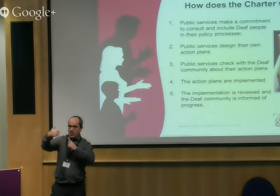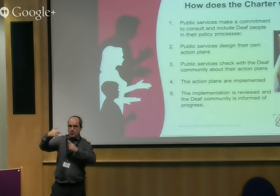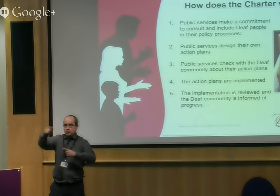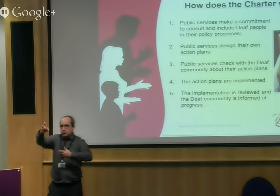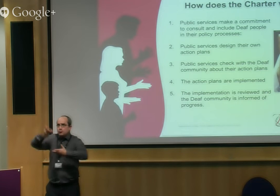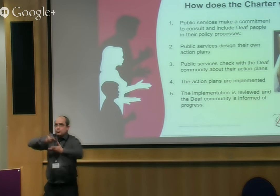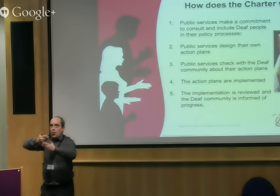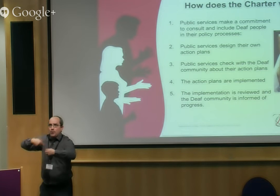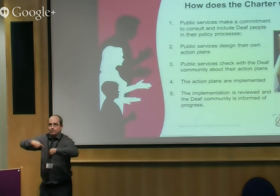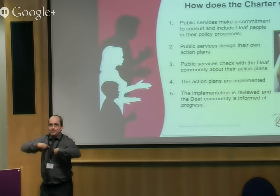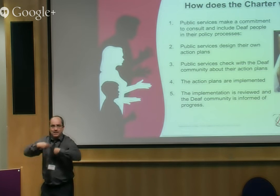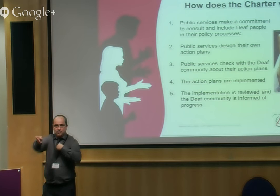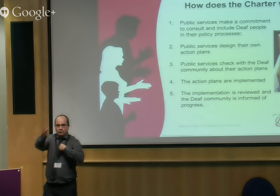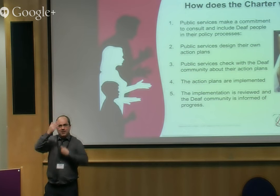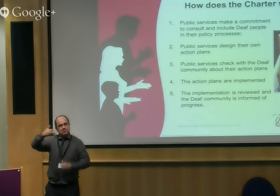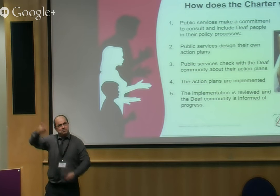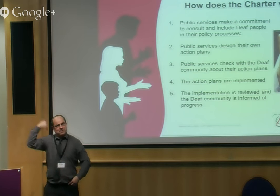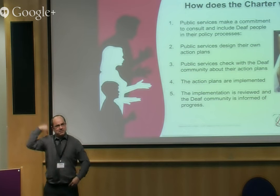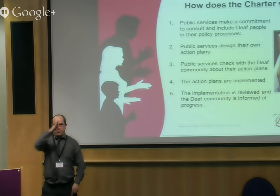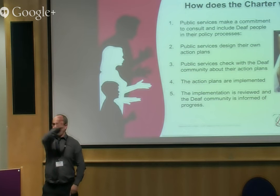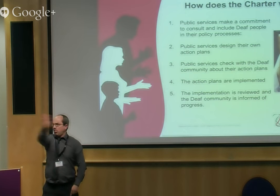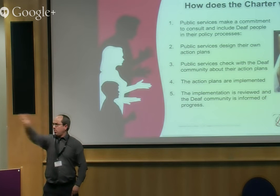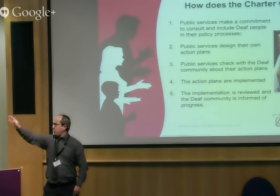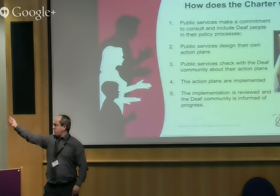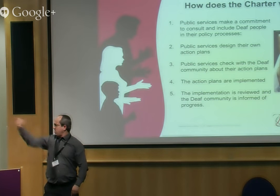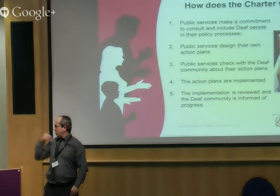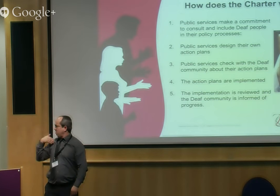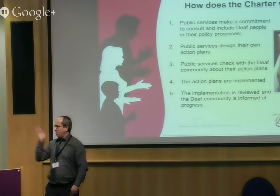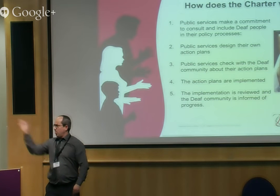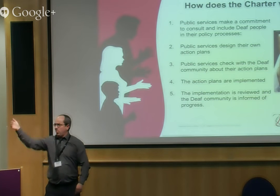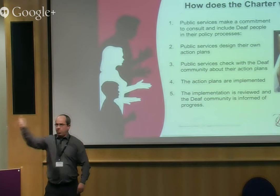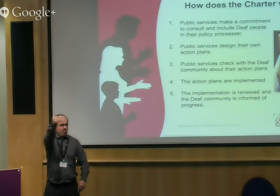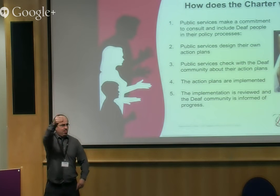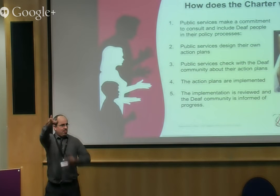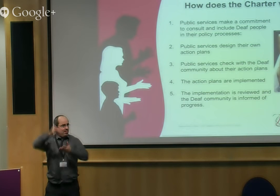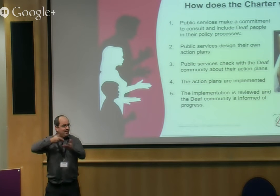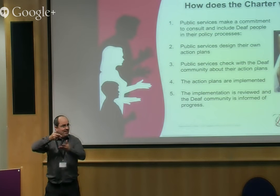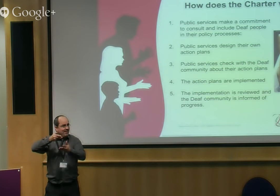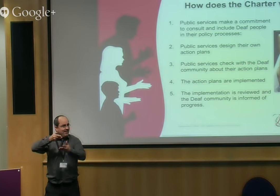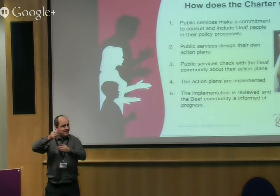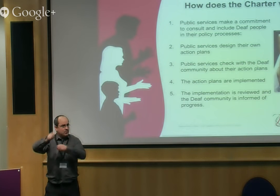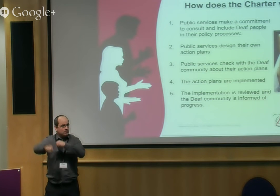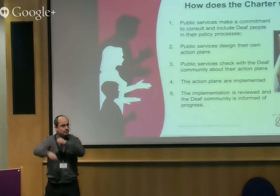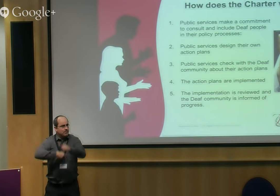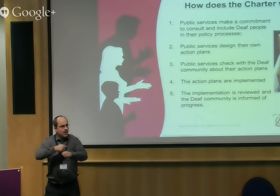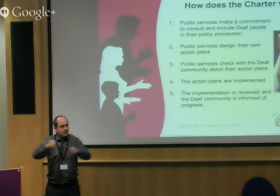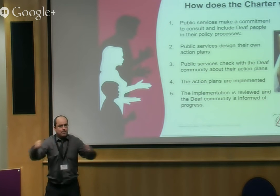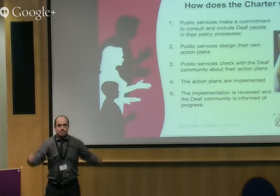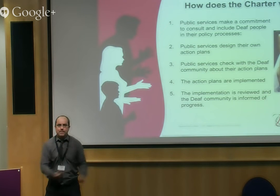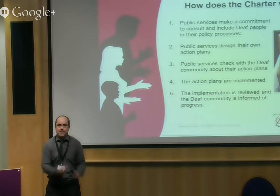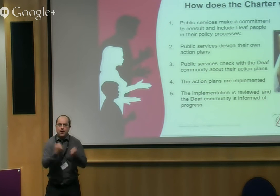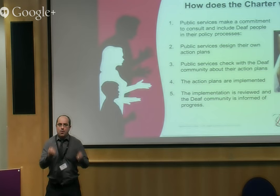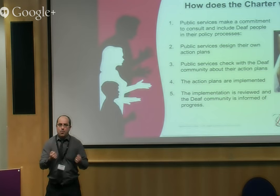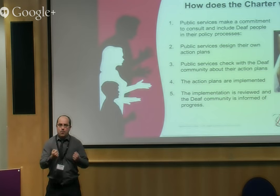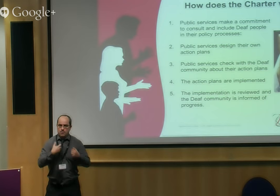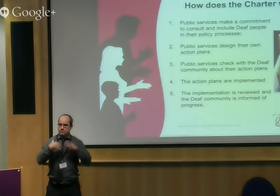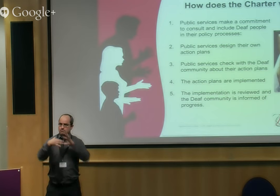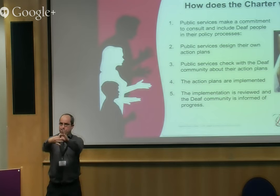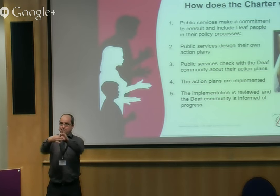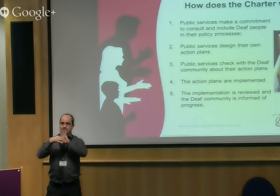they've lived in an area where they've been truly recognised as individuals, and they've always had to go through other